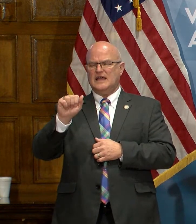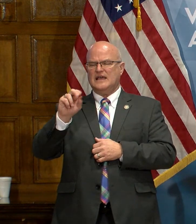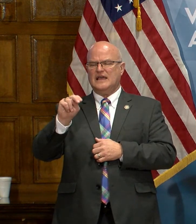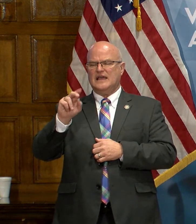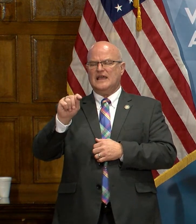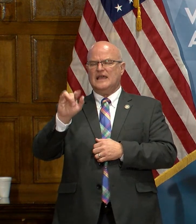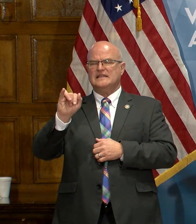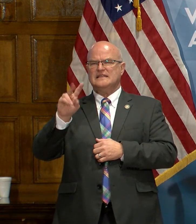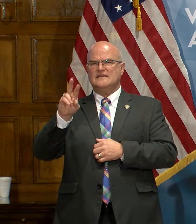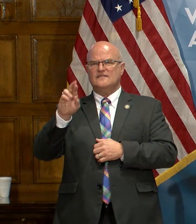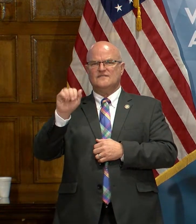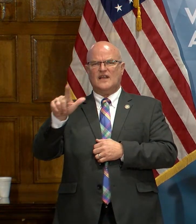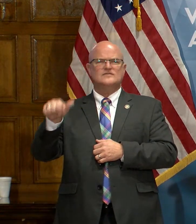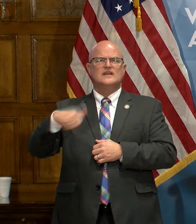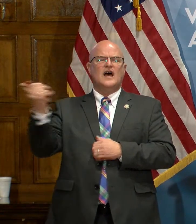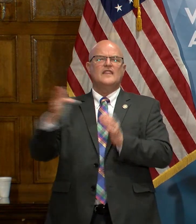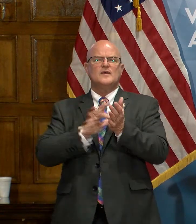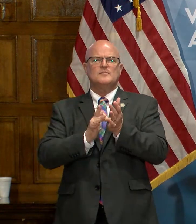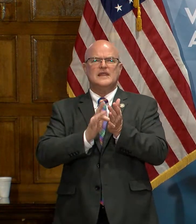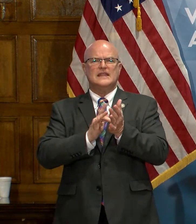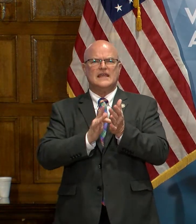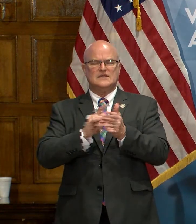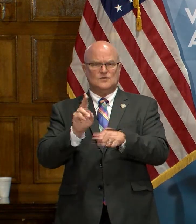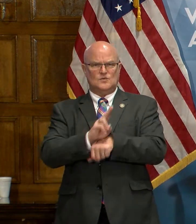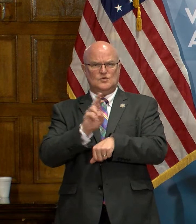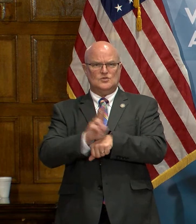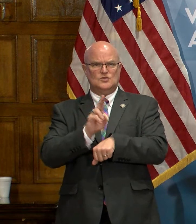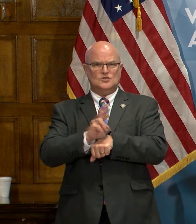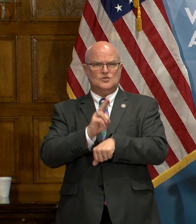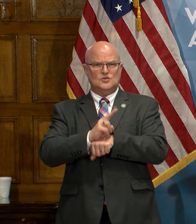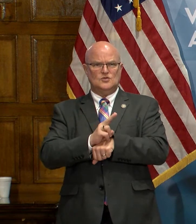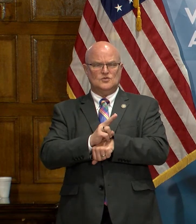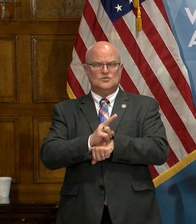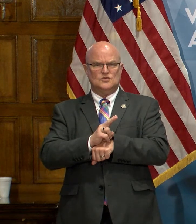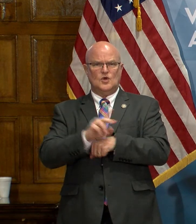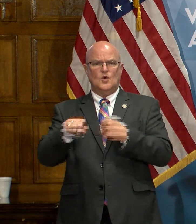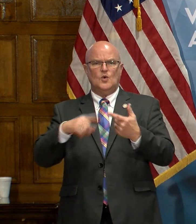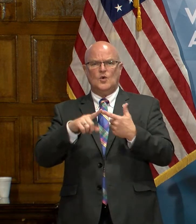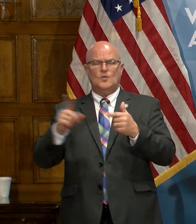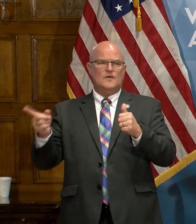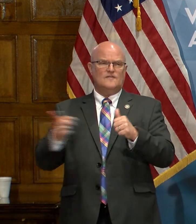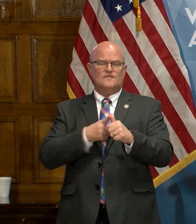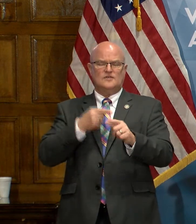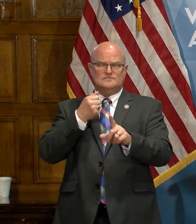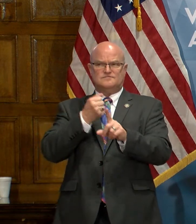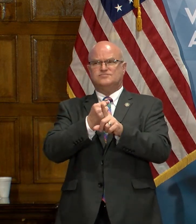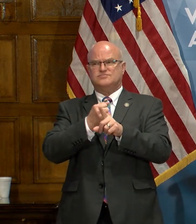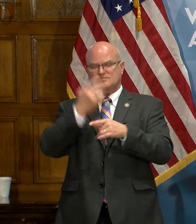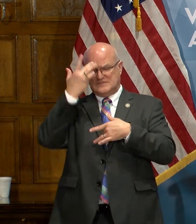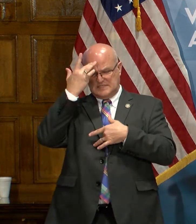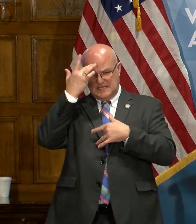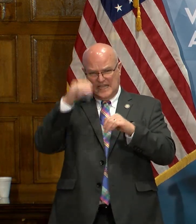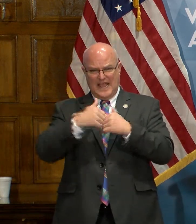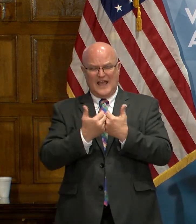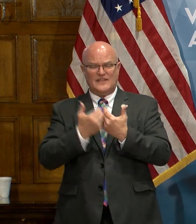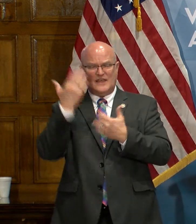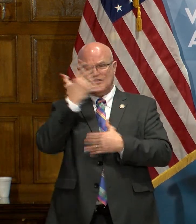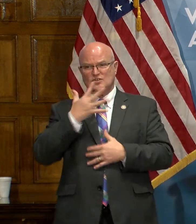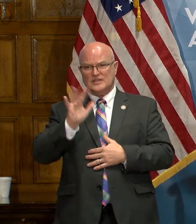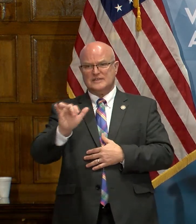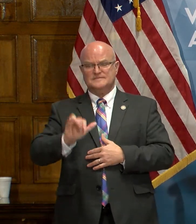other medications that we're supposed to be using up front when we first get the disease? How's that